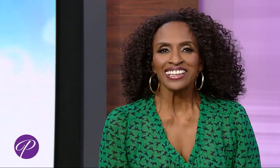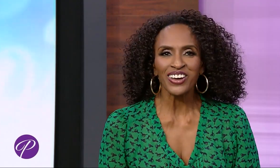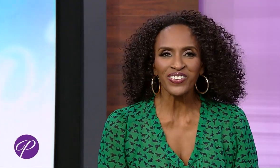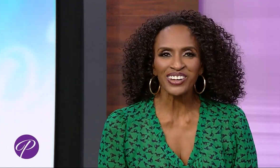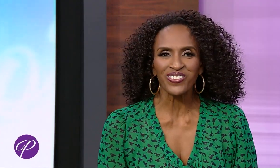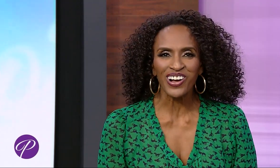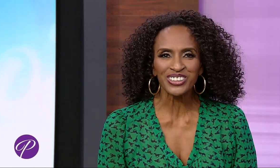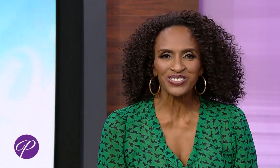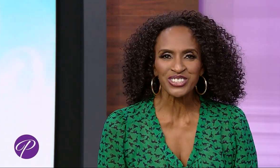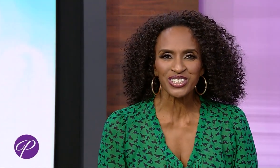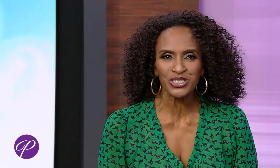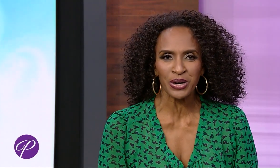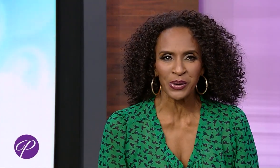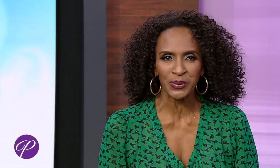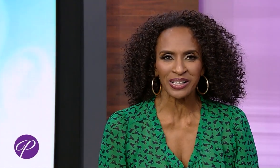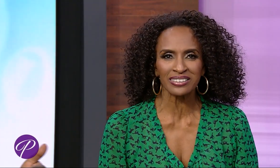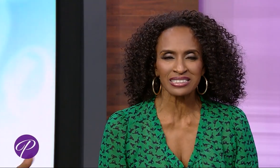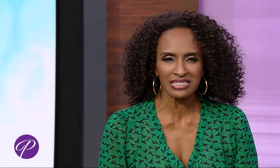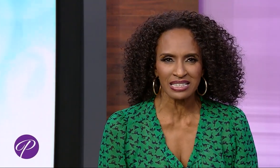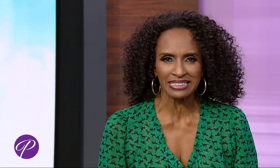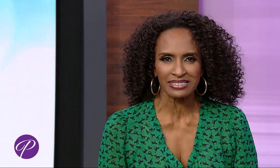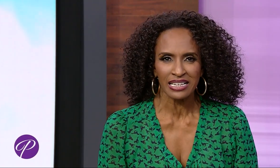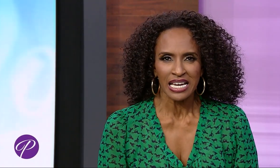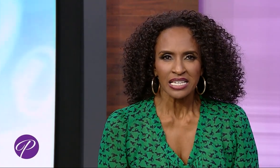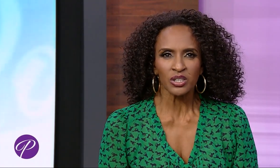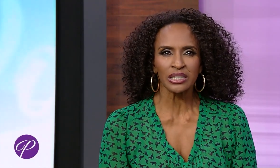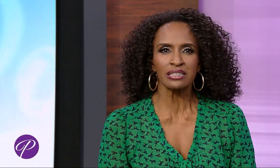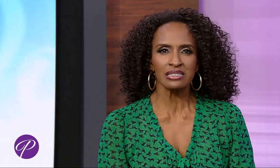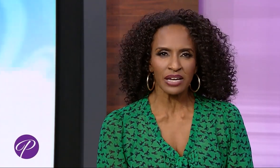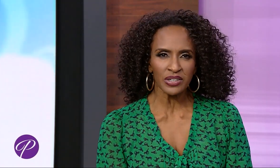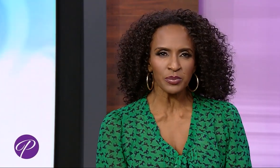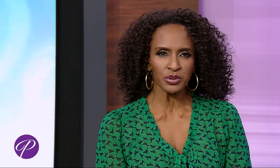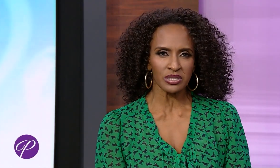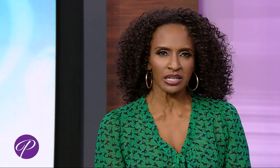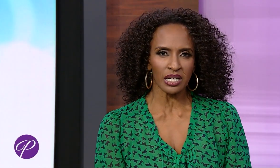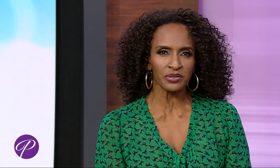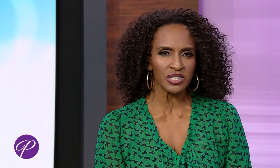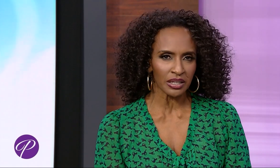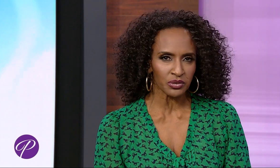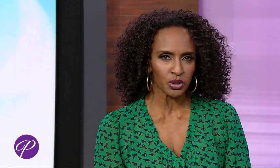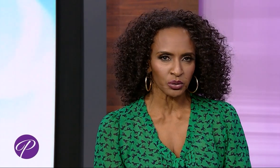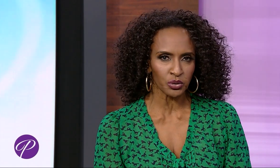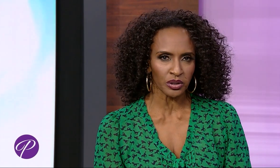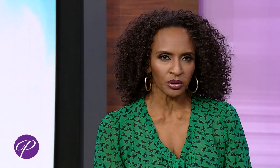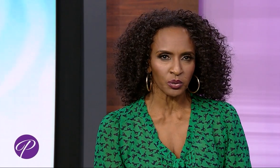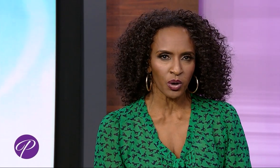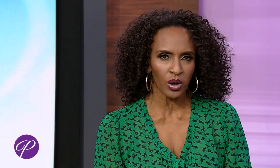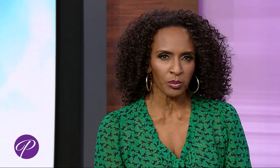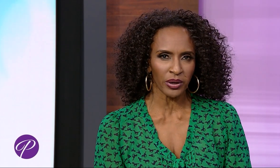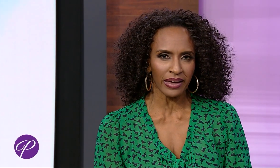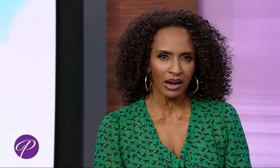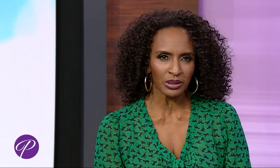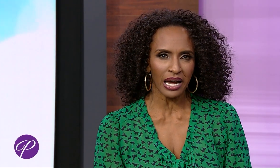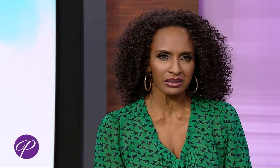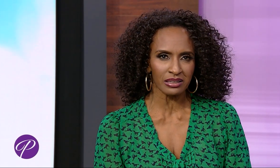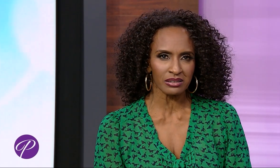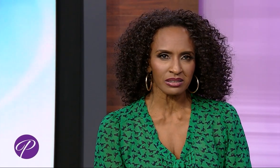Hello and welcome to the show. Listen to this. Nearly 70% of deaf children grow up without access to